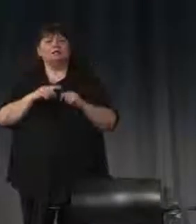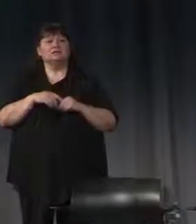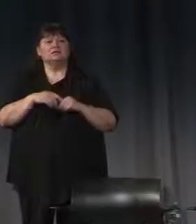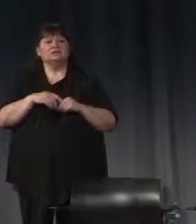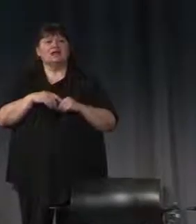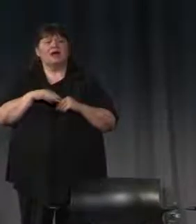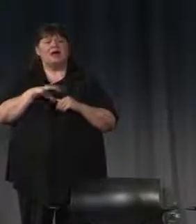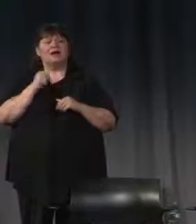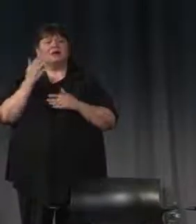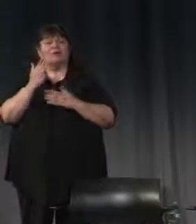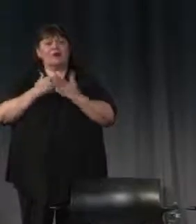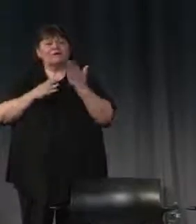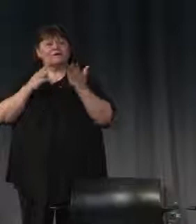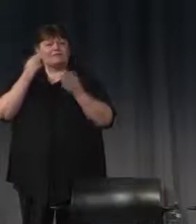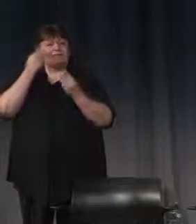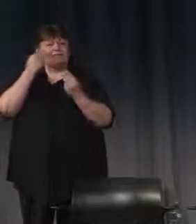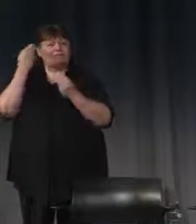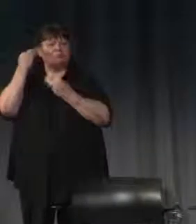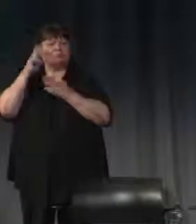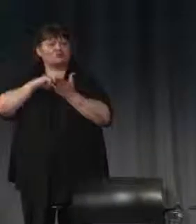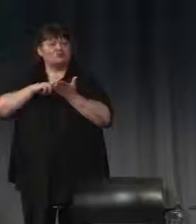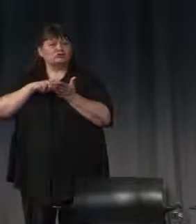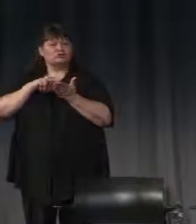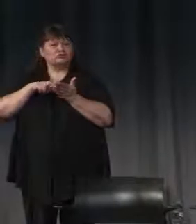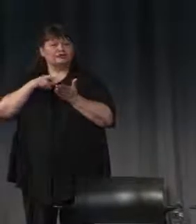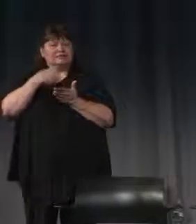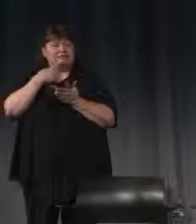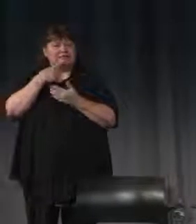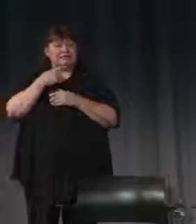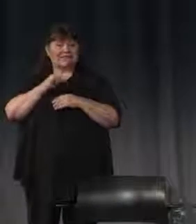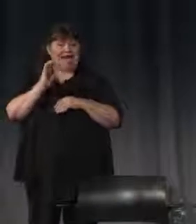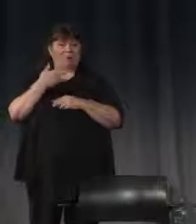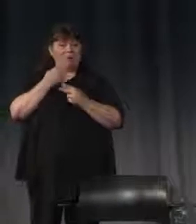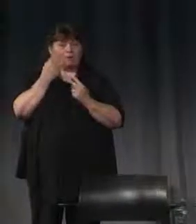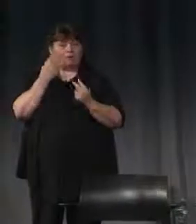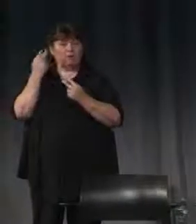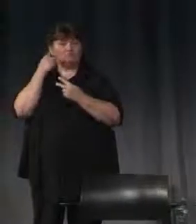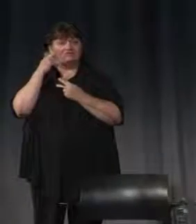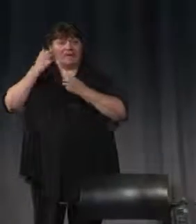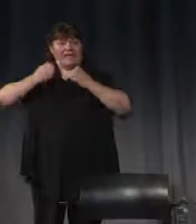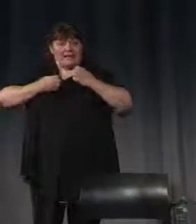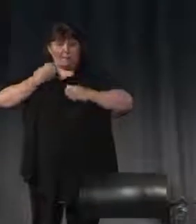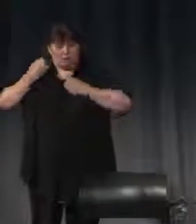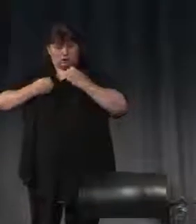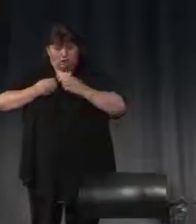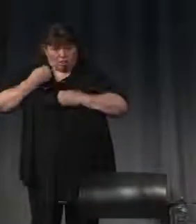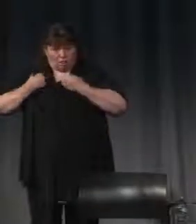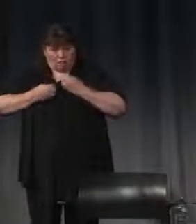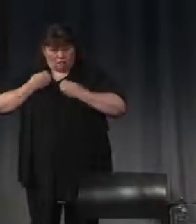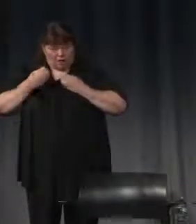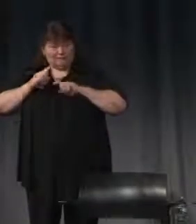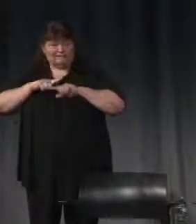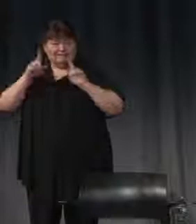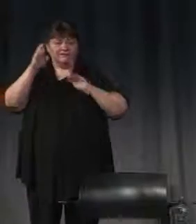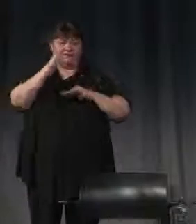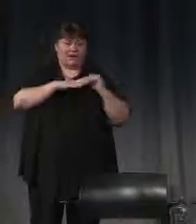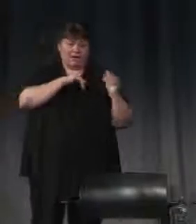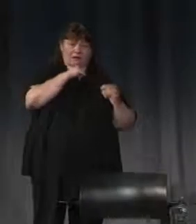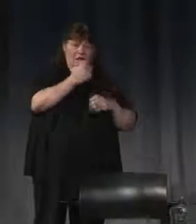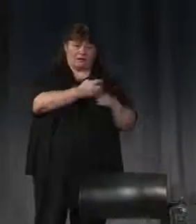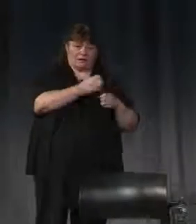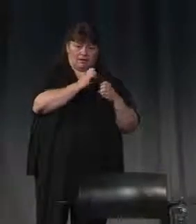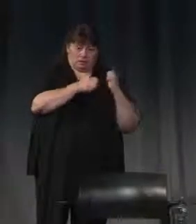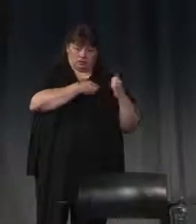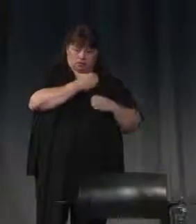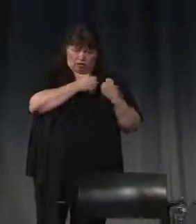another strand of memory research which indicates that our memories for things that are emotional are fundamentally different from memories of things that are not